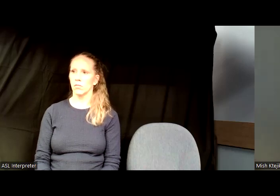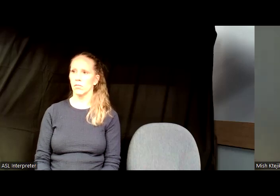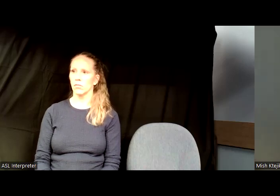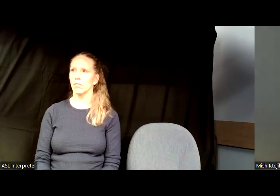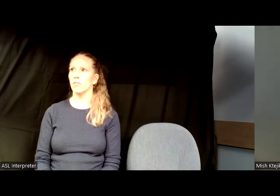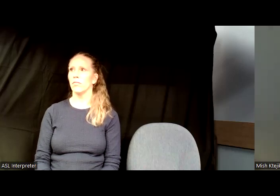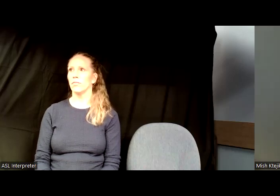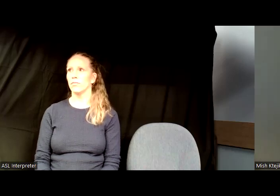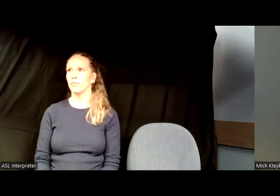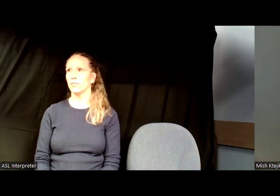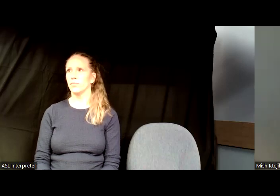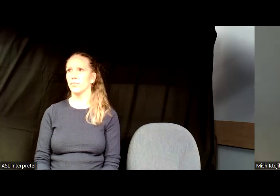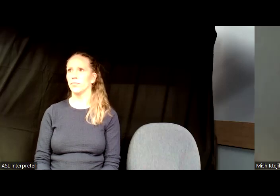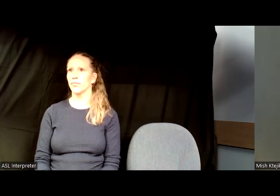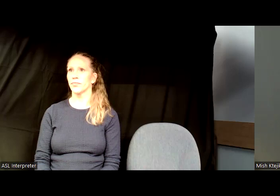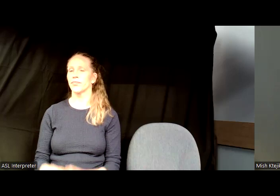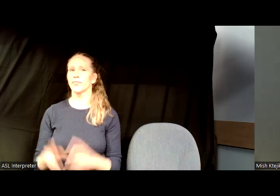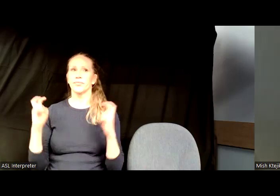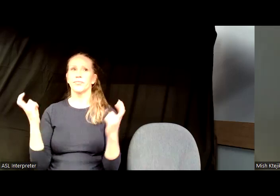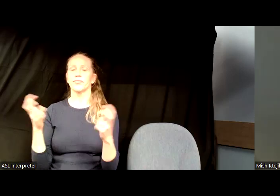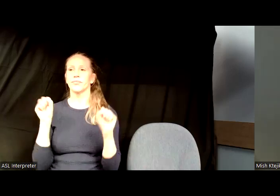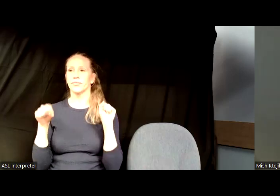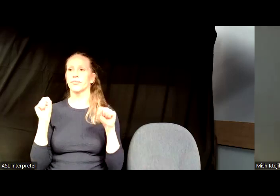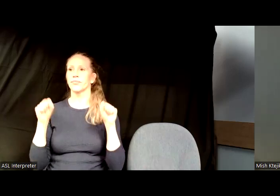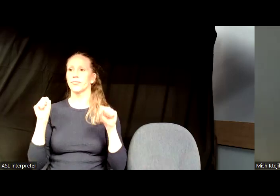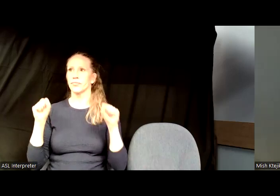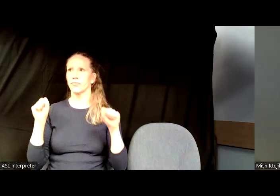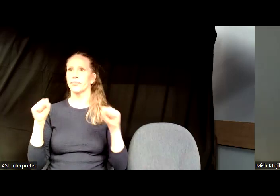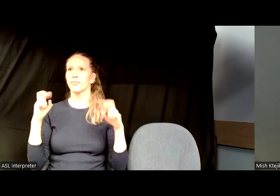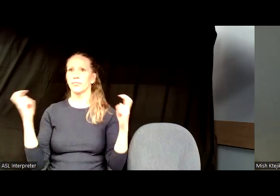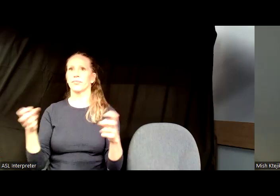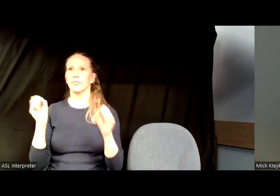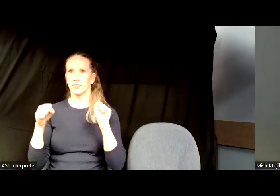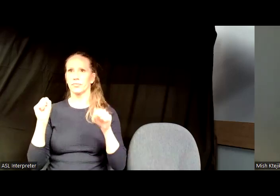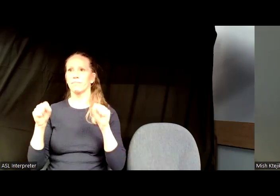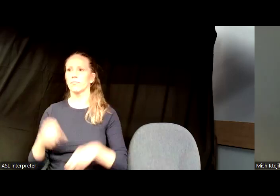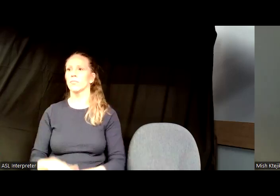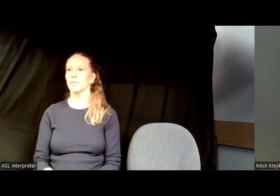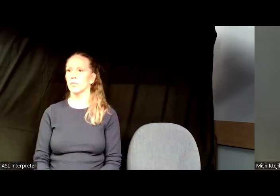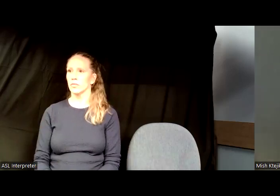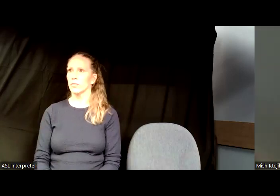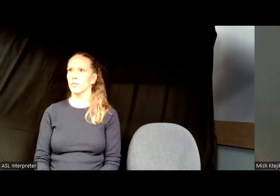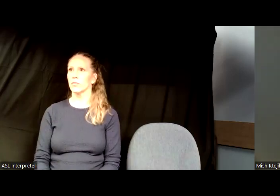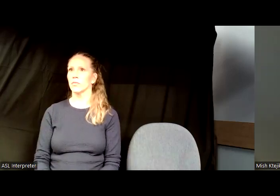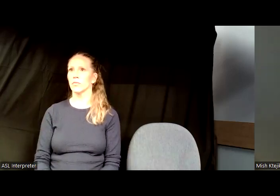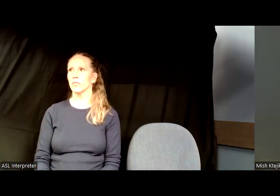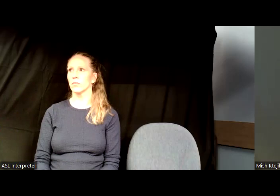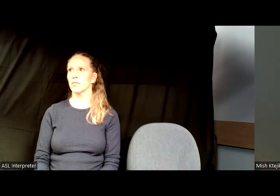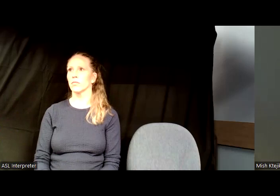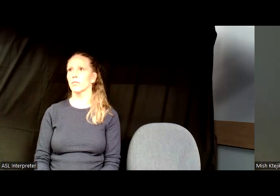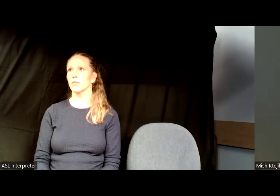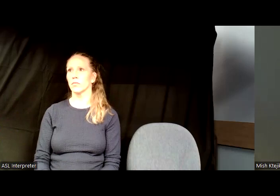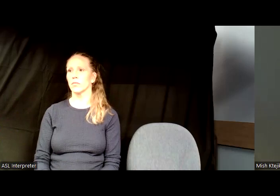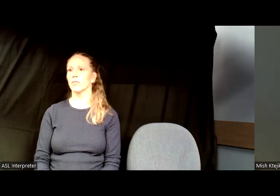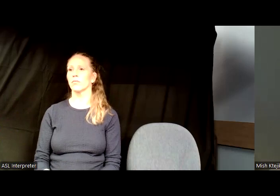submit that. I didn't see anything complex where they needed to keep track of all of that stuff. Just that the hours